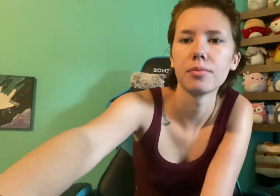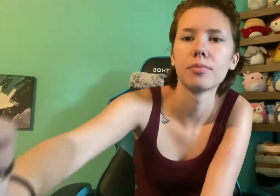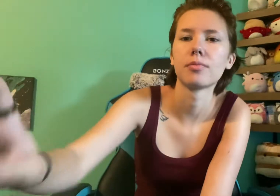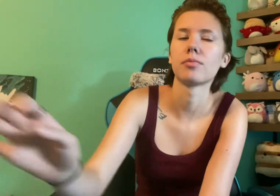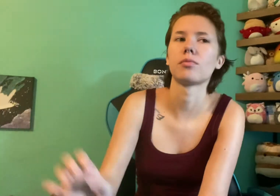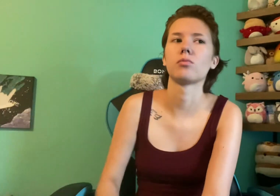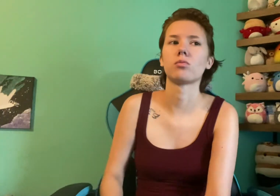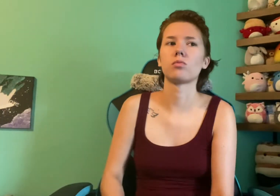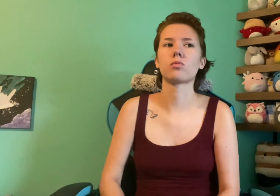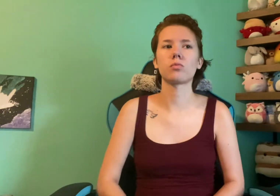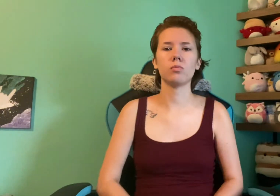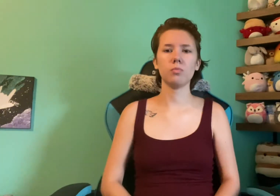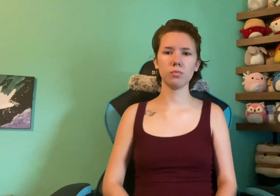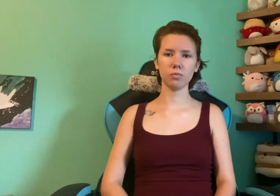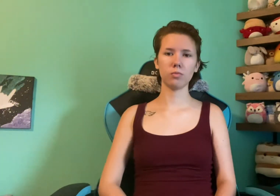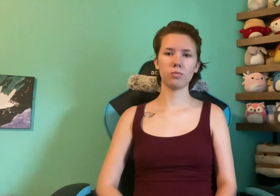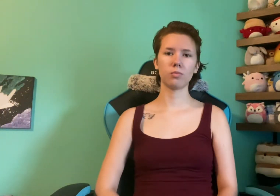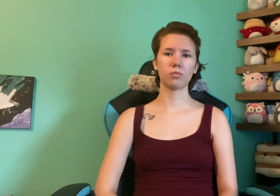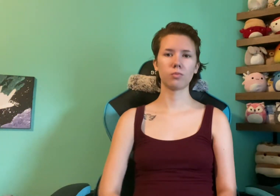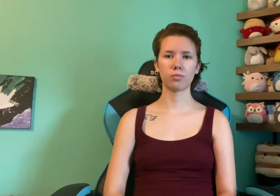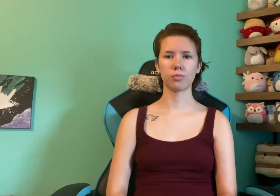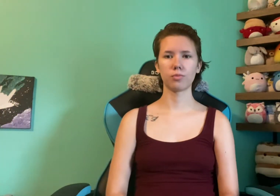Type 7 connecting content questions.